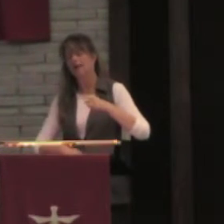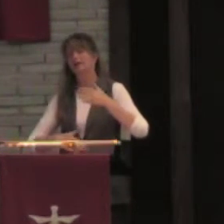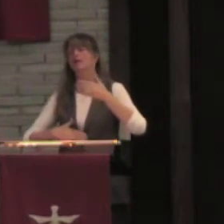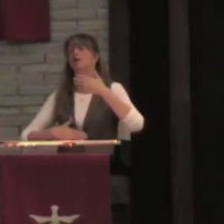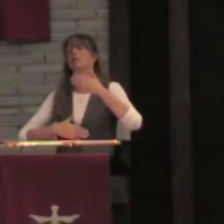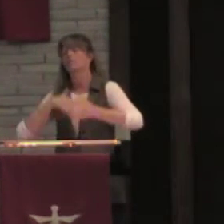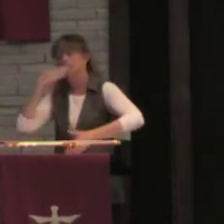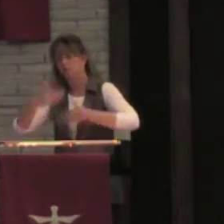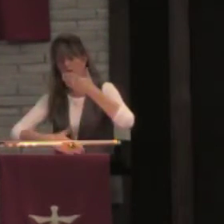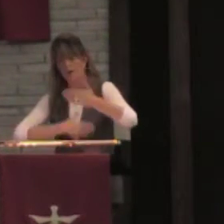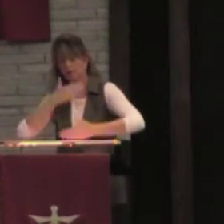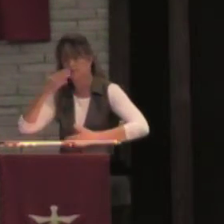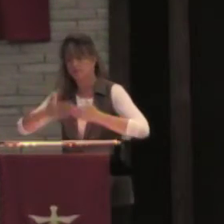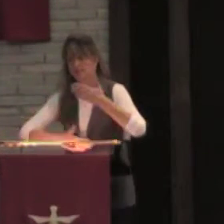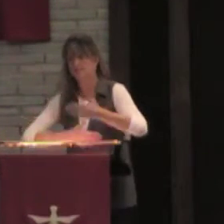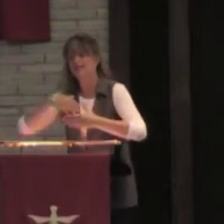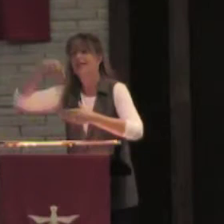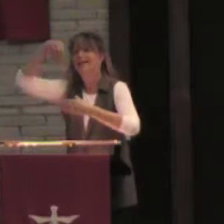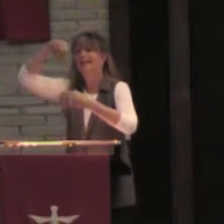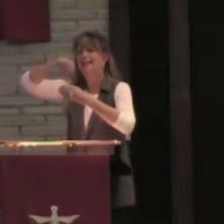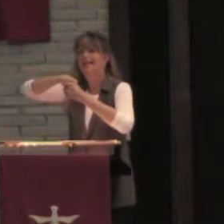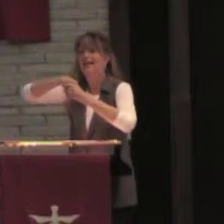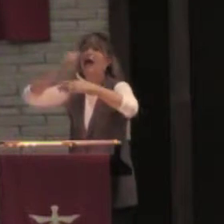Your life can't progress